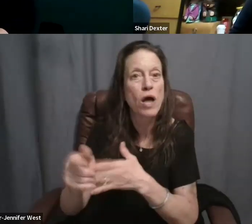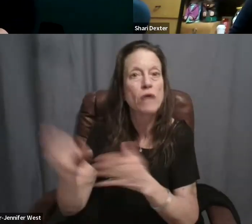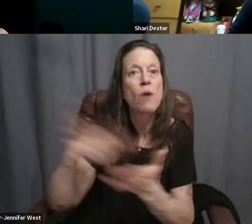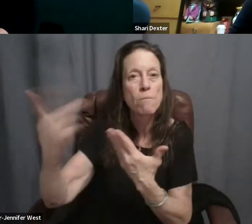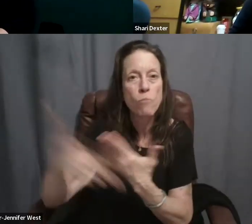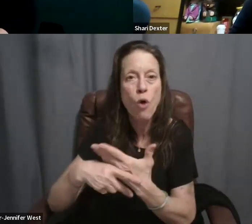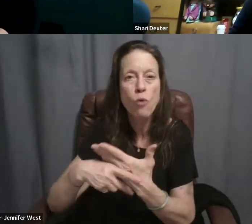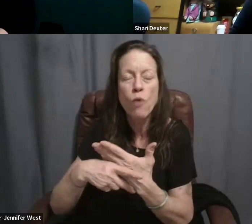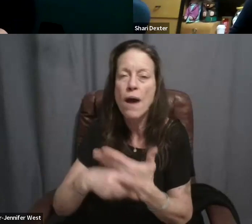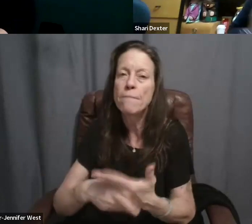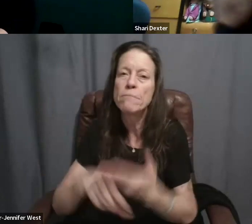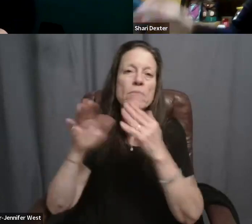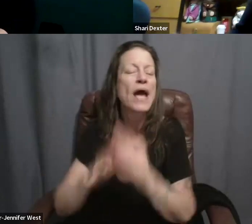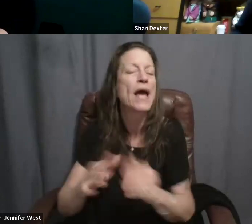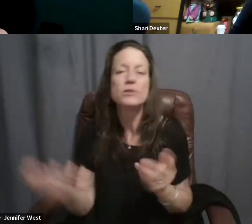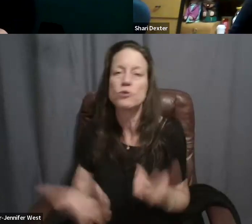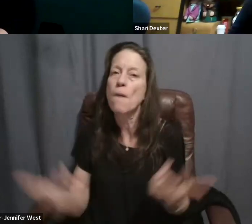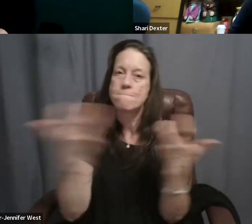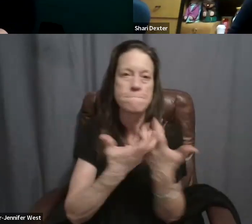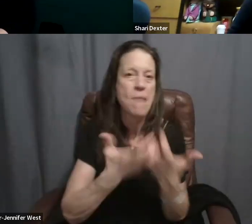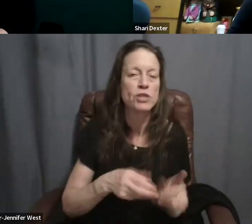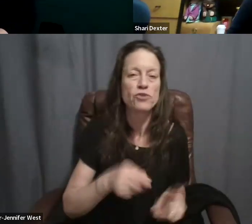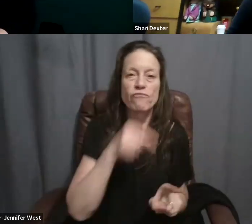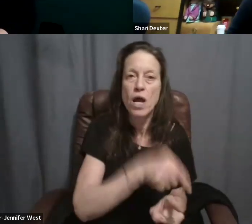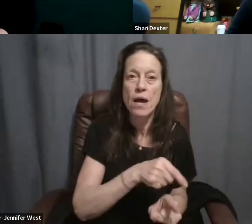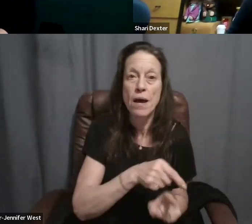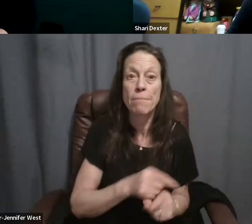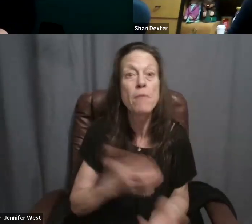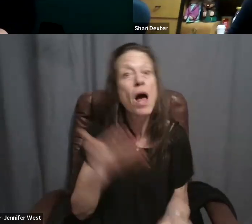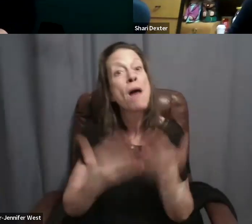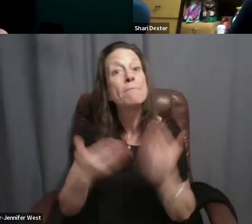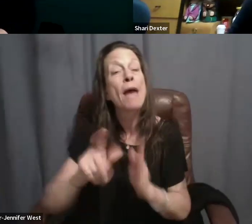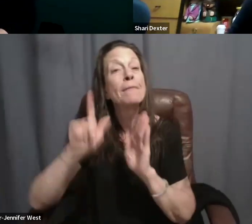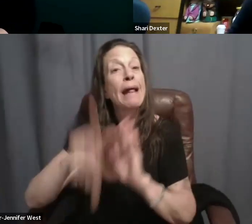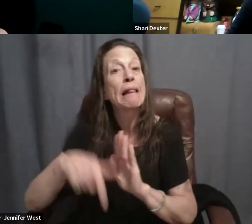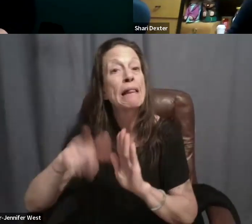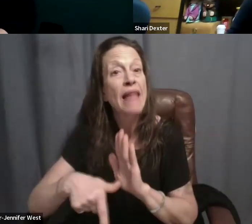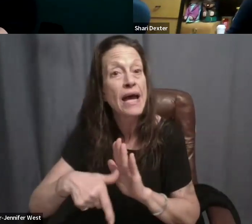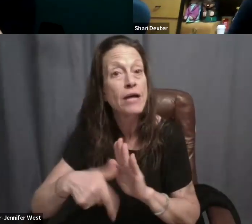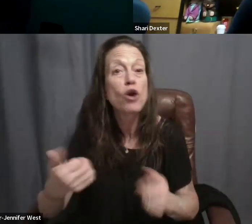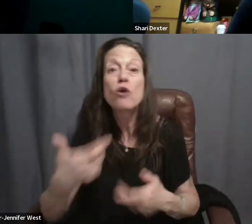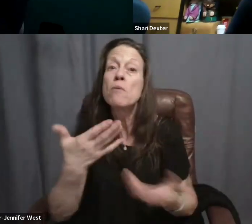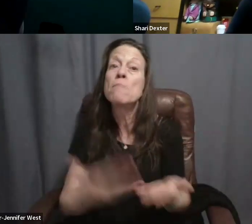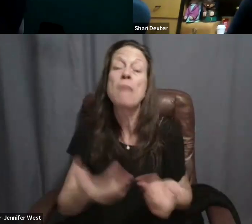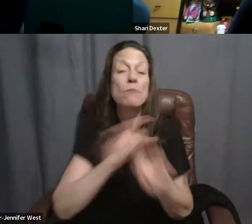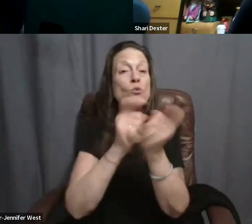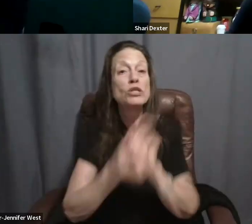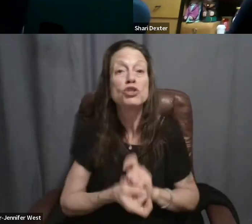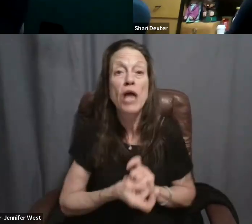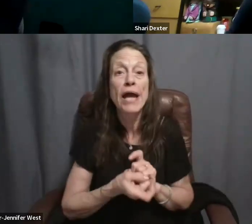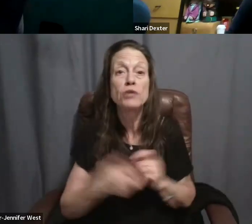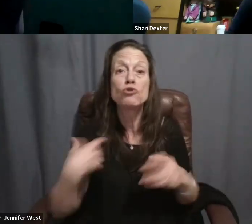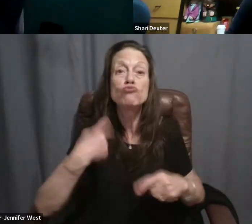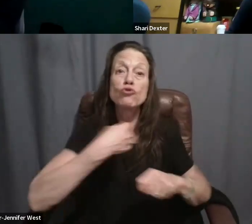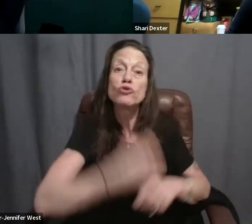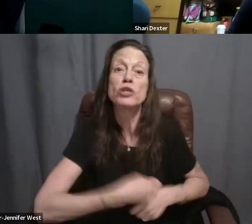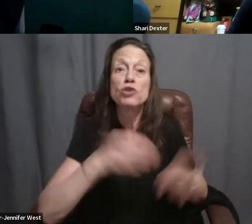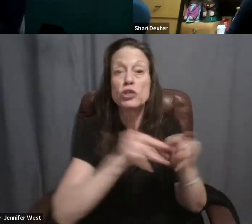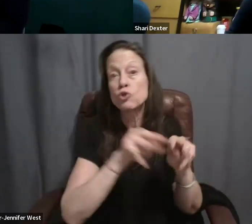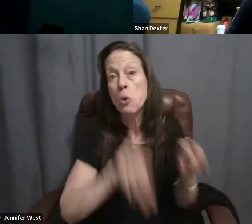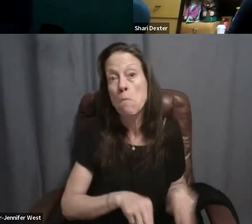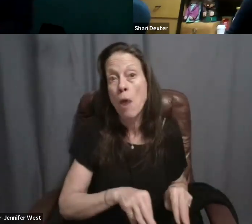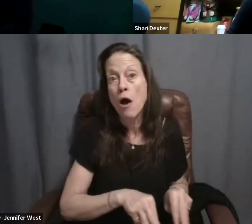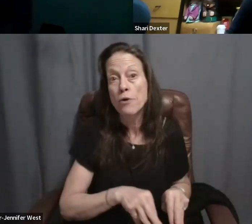he needs. At some other point, it may be the traditional model, provider model, may be the way to go as